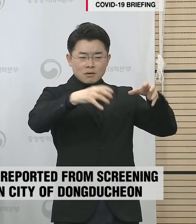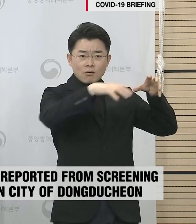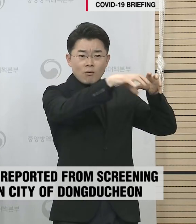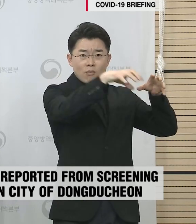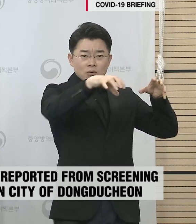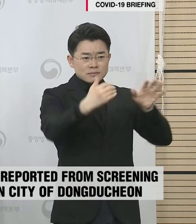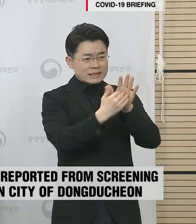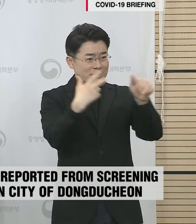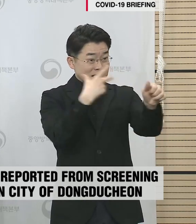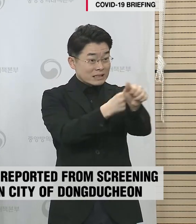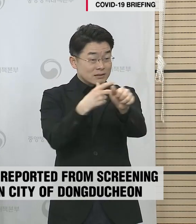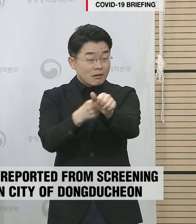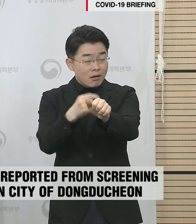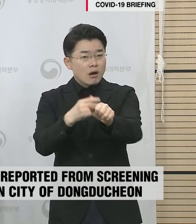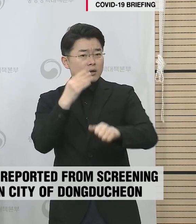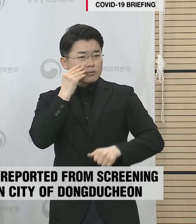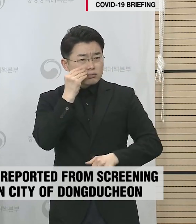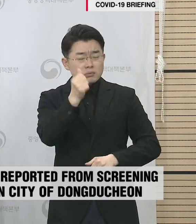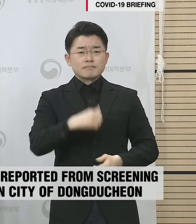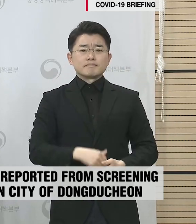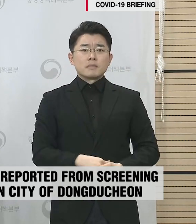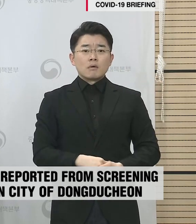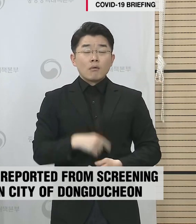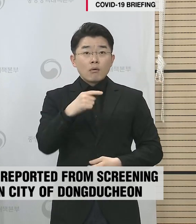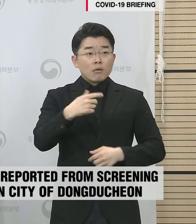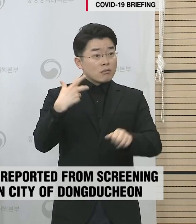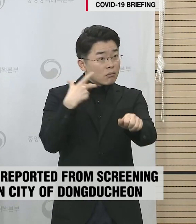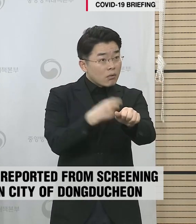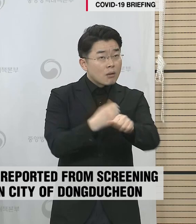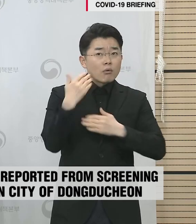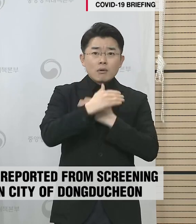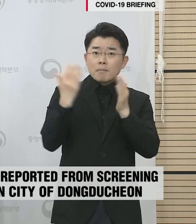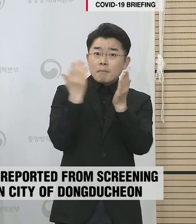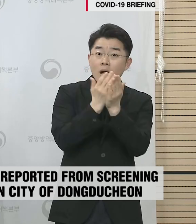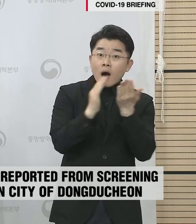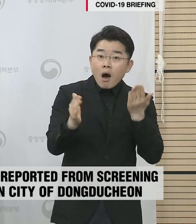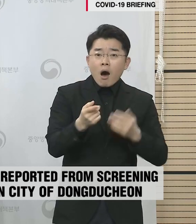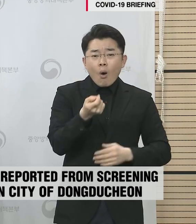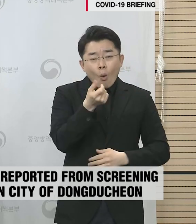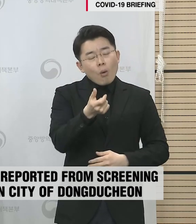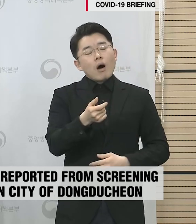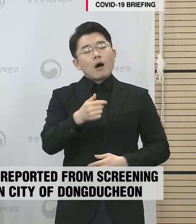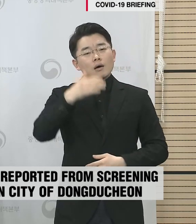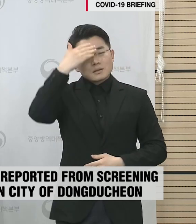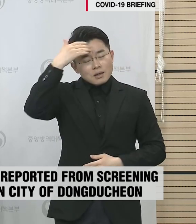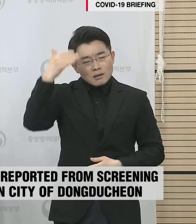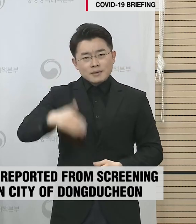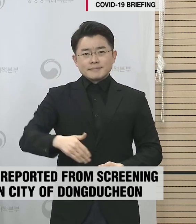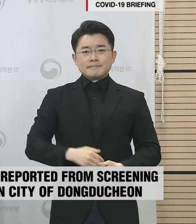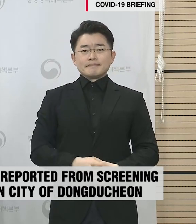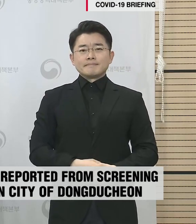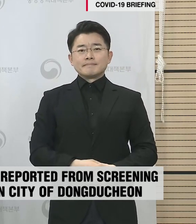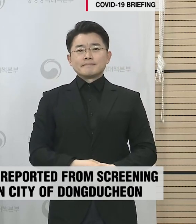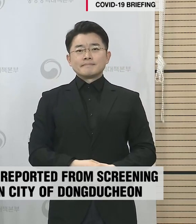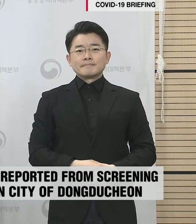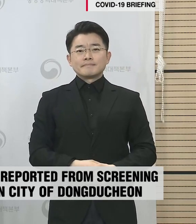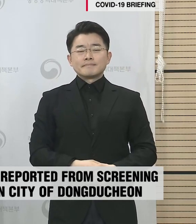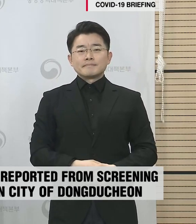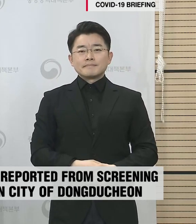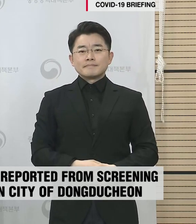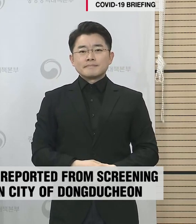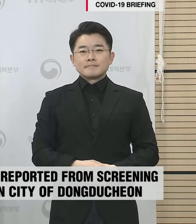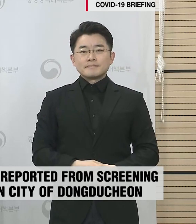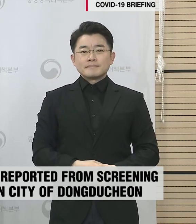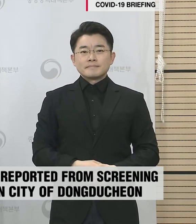our own vaccination program. And we believe that globally, these safety and the efficacy of